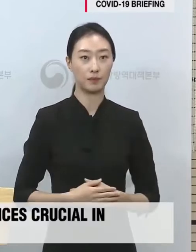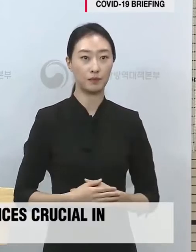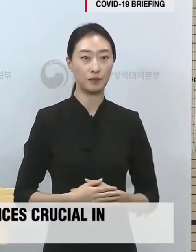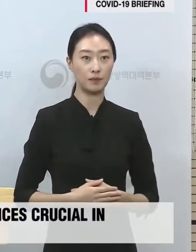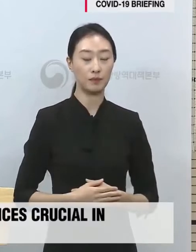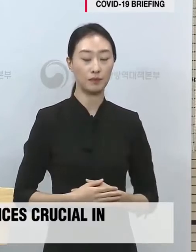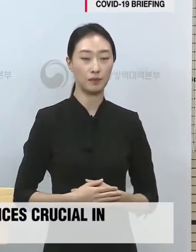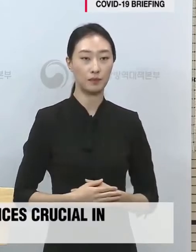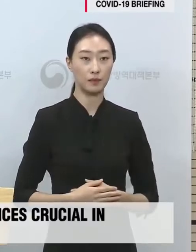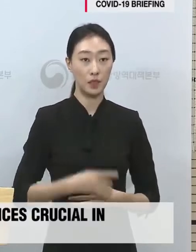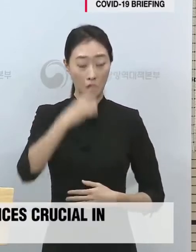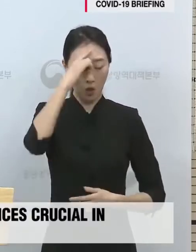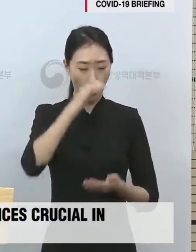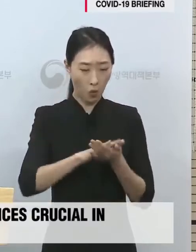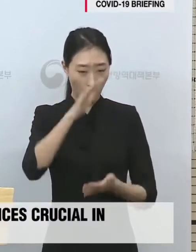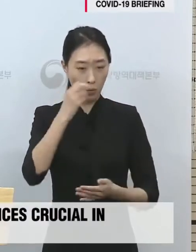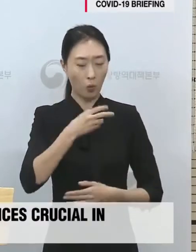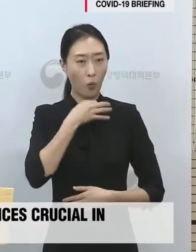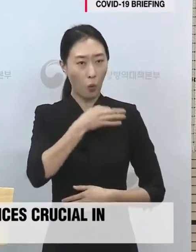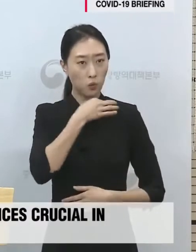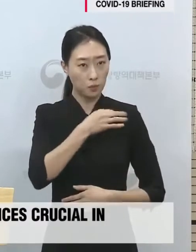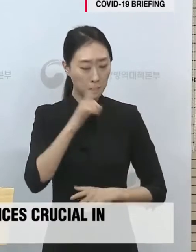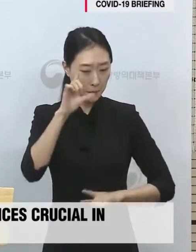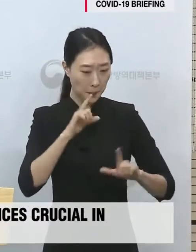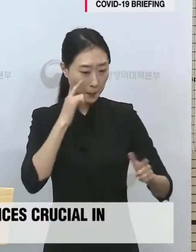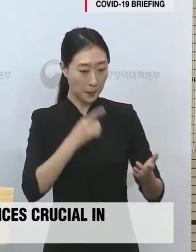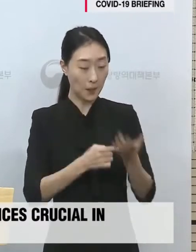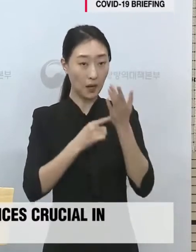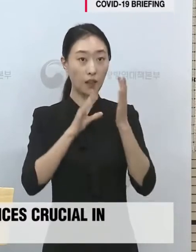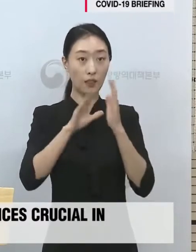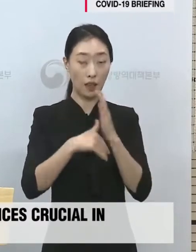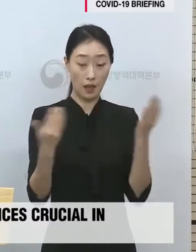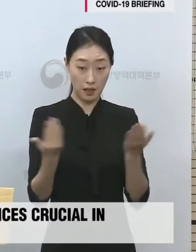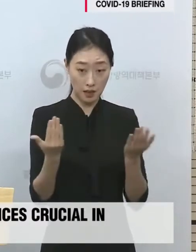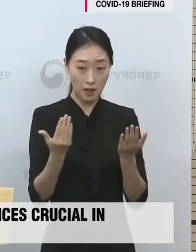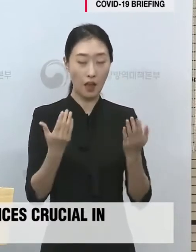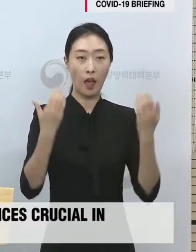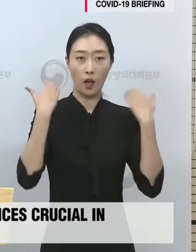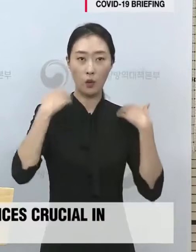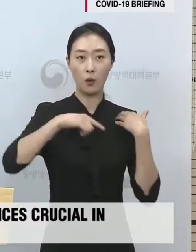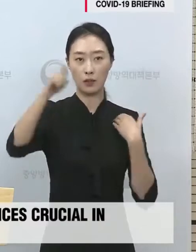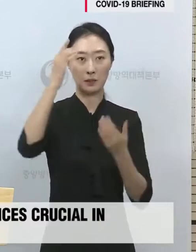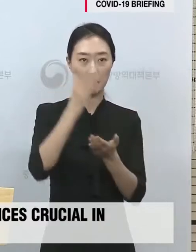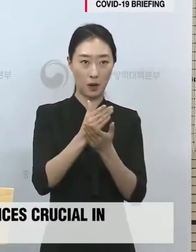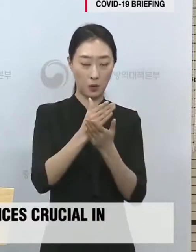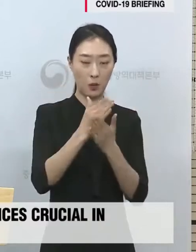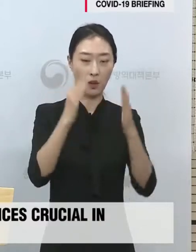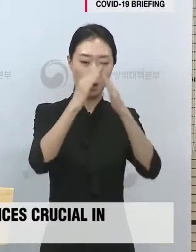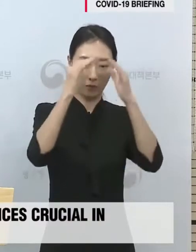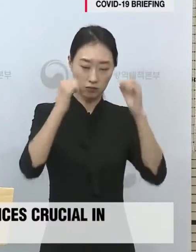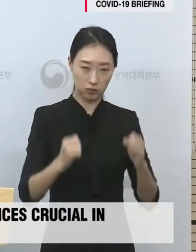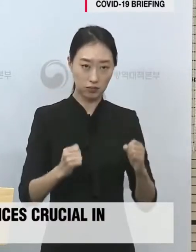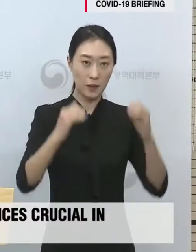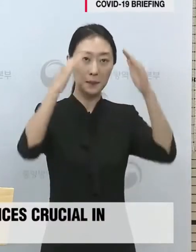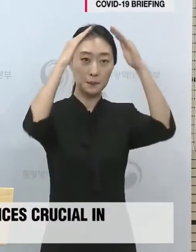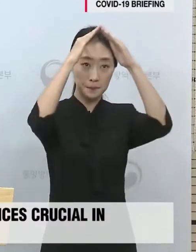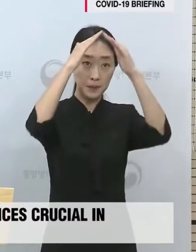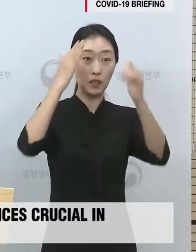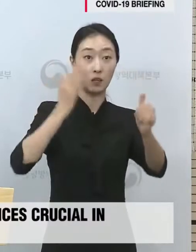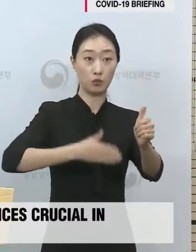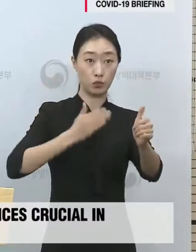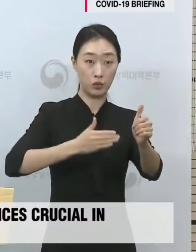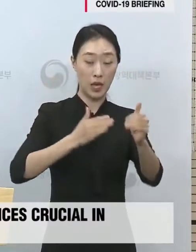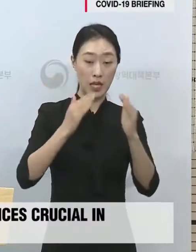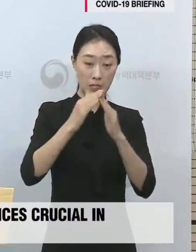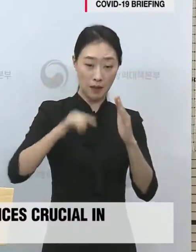your employees to work from home. And if you have fever or respiratory symptoms, refrain from going to school or